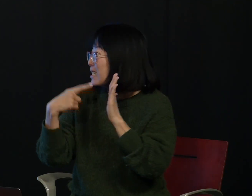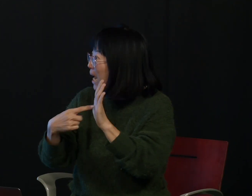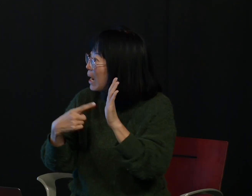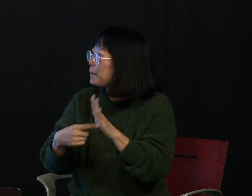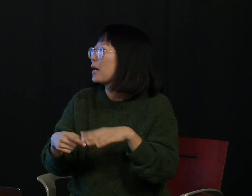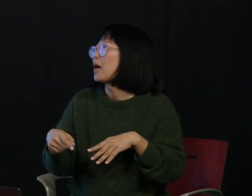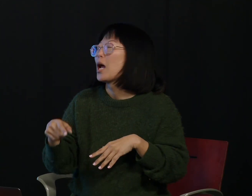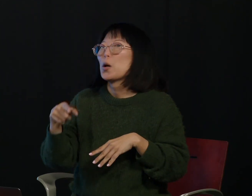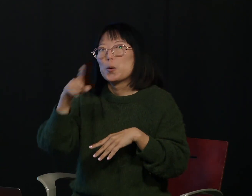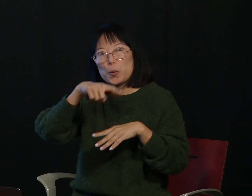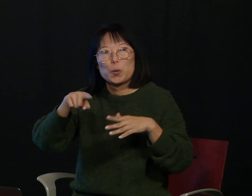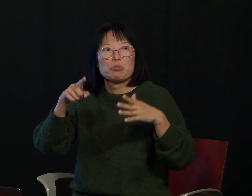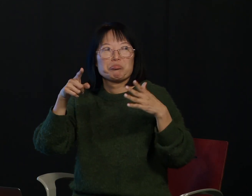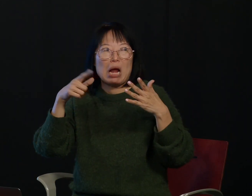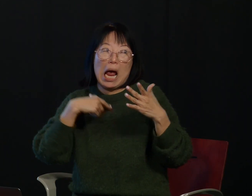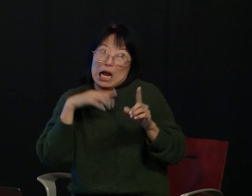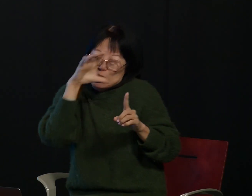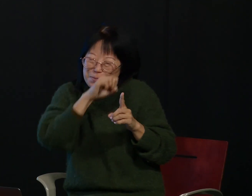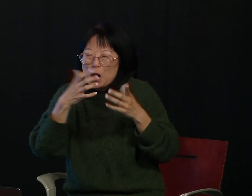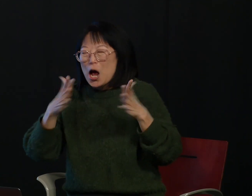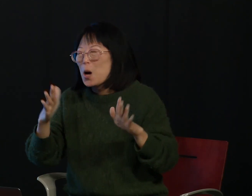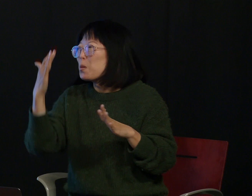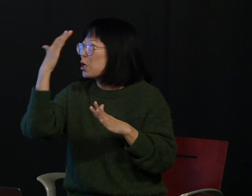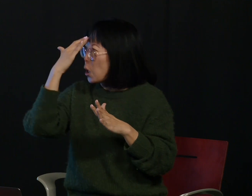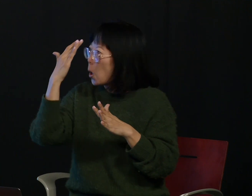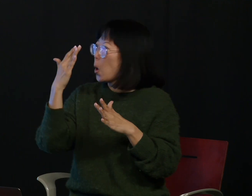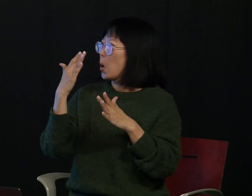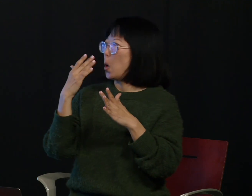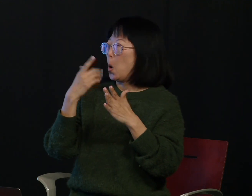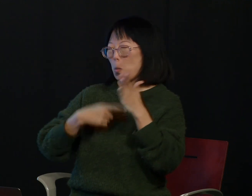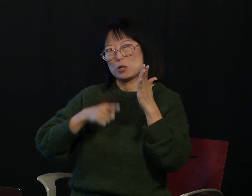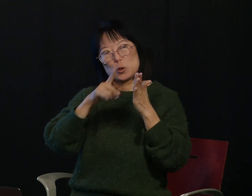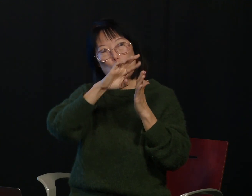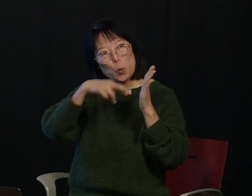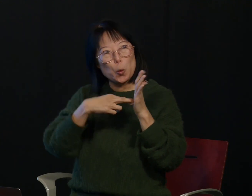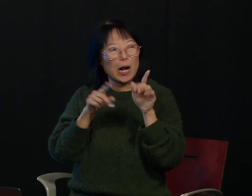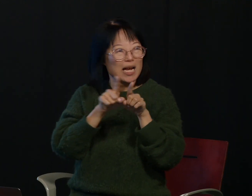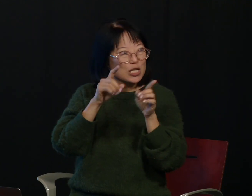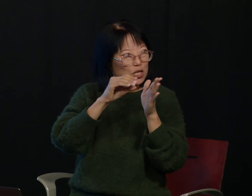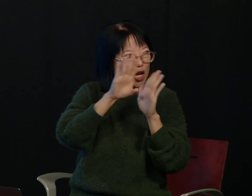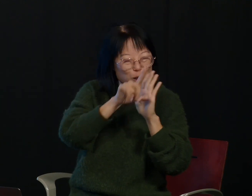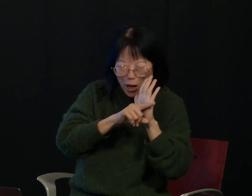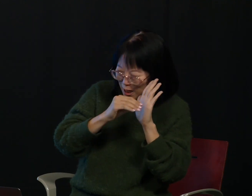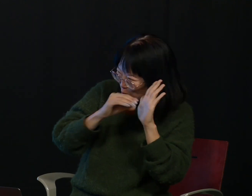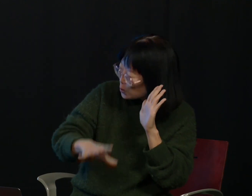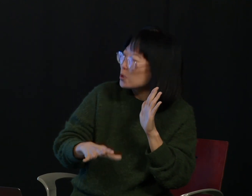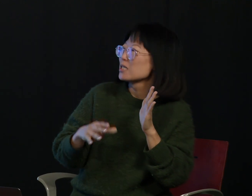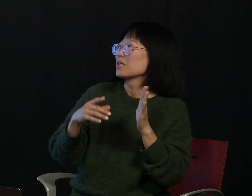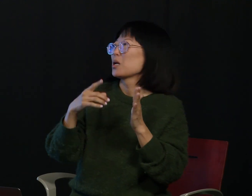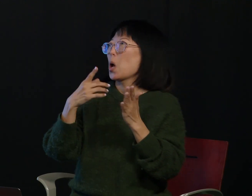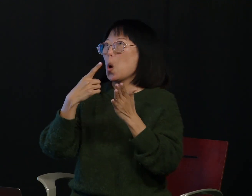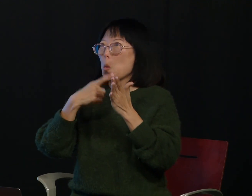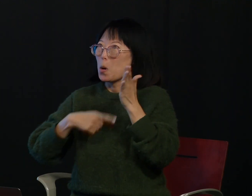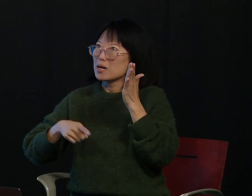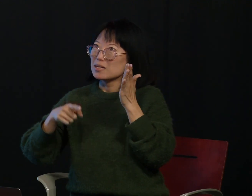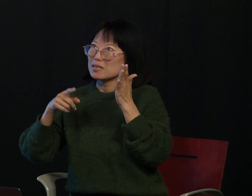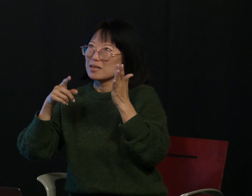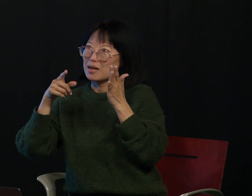example. I assume you know what your role is as an undergraduate student, what the